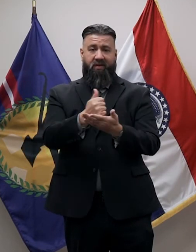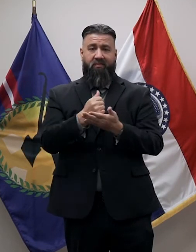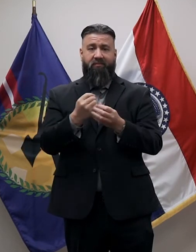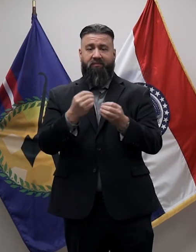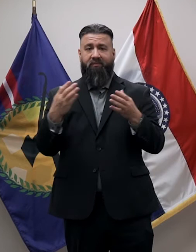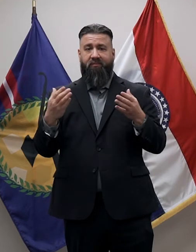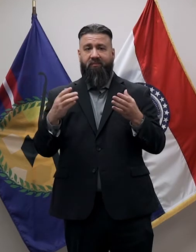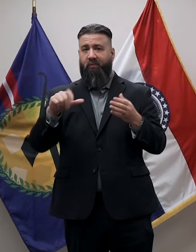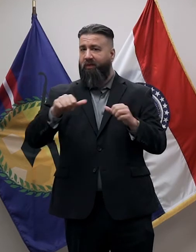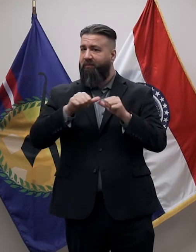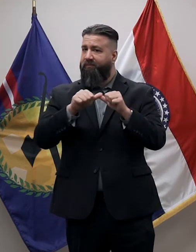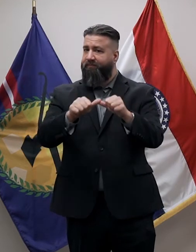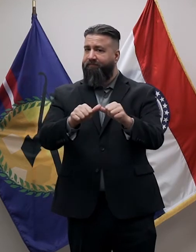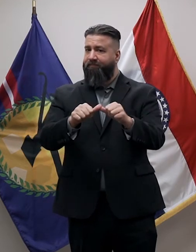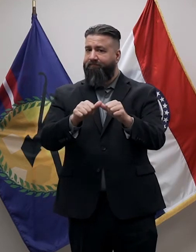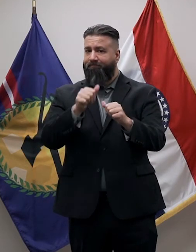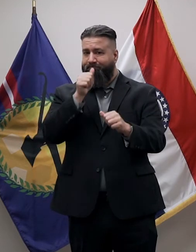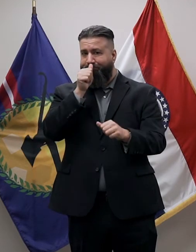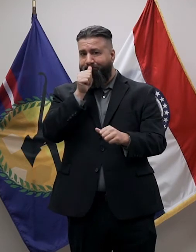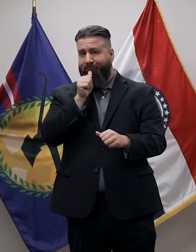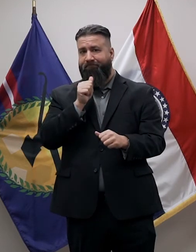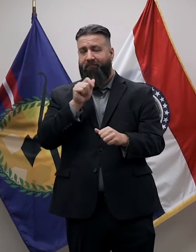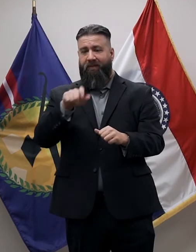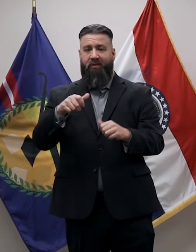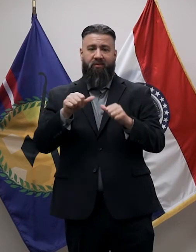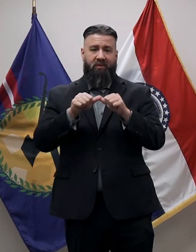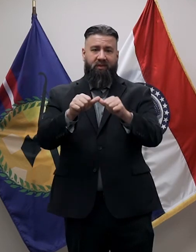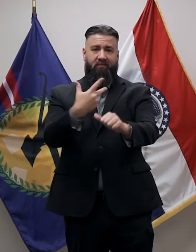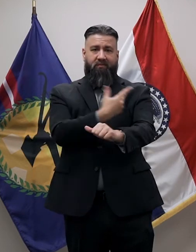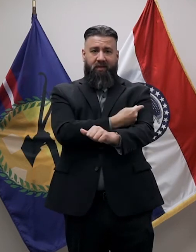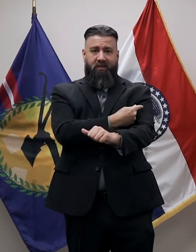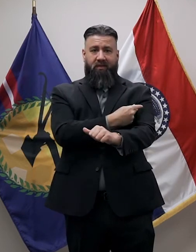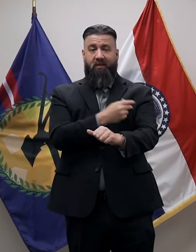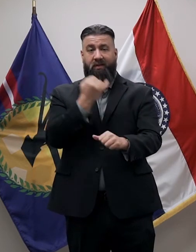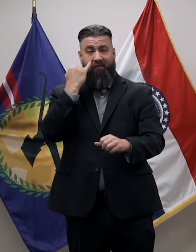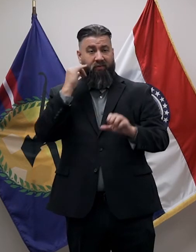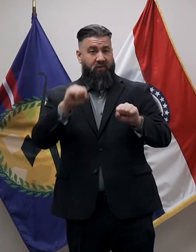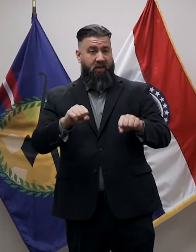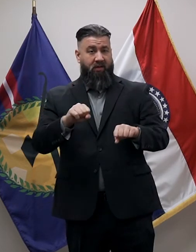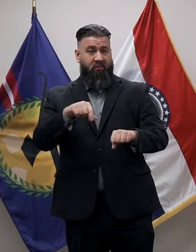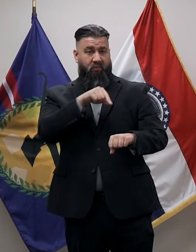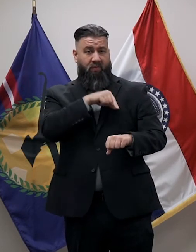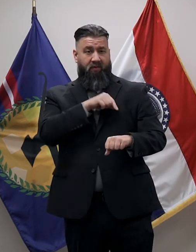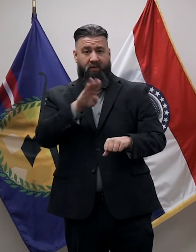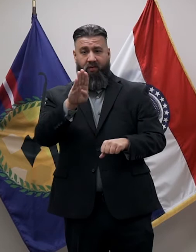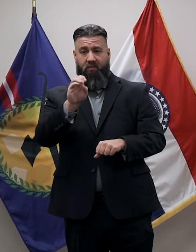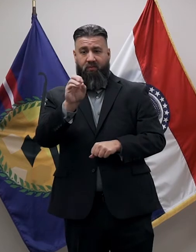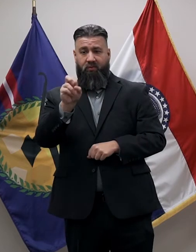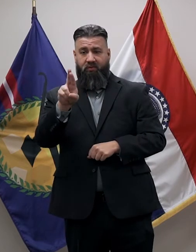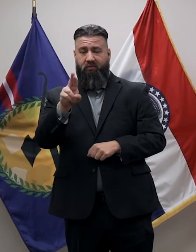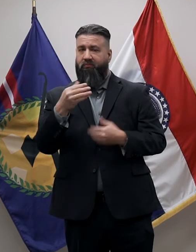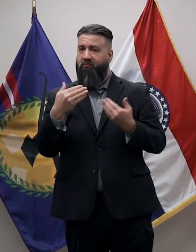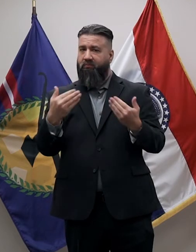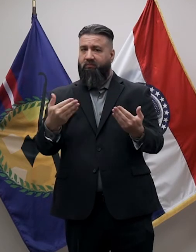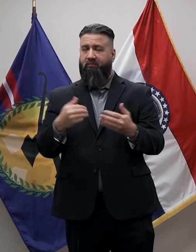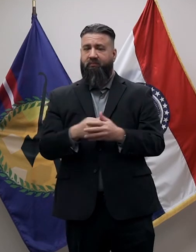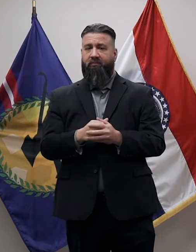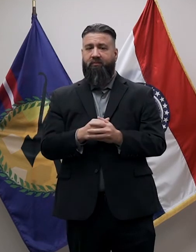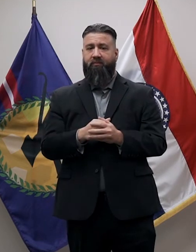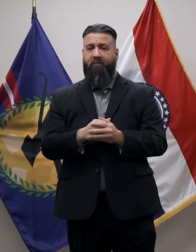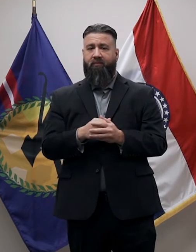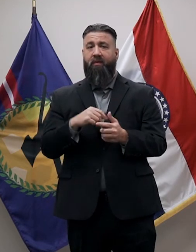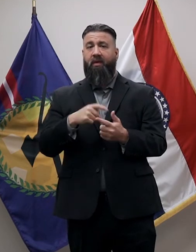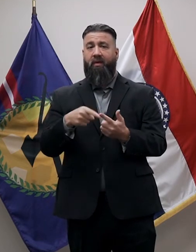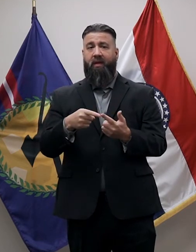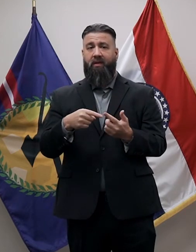need to press on. We need to continue our vaccinations. We need to get people boosted who are eligible for a booster. And then we need to